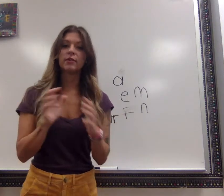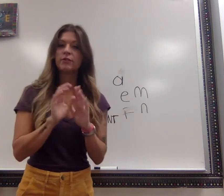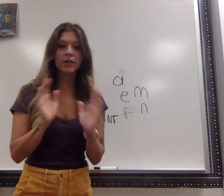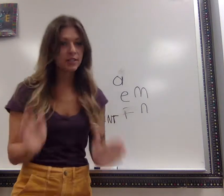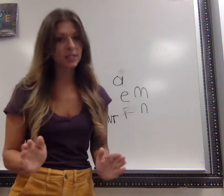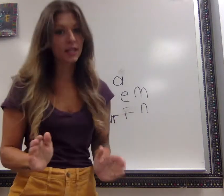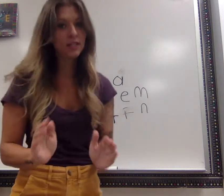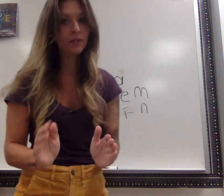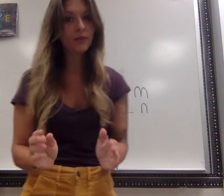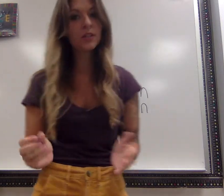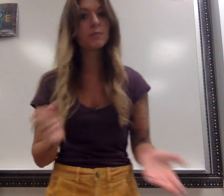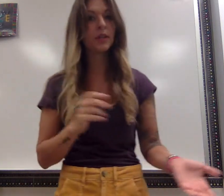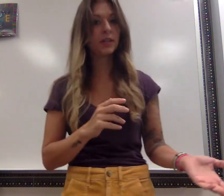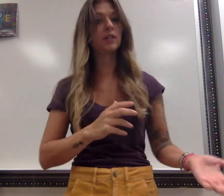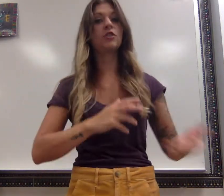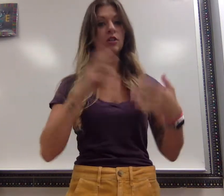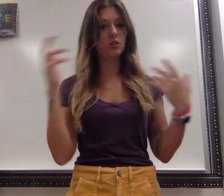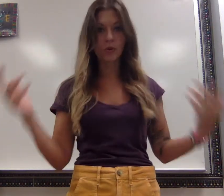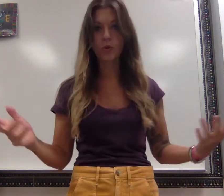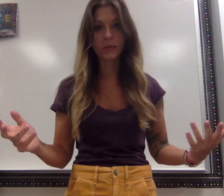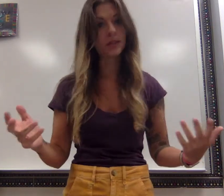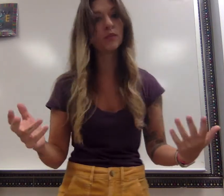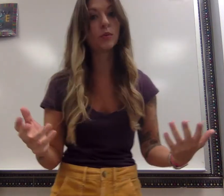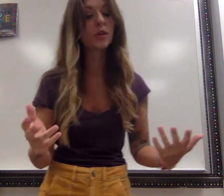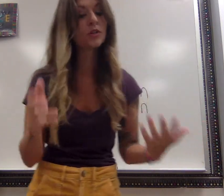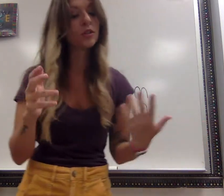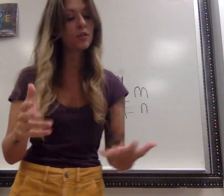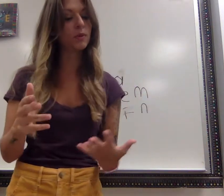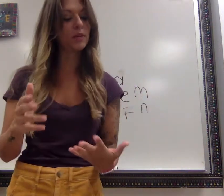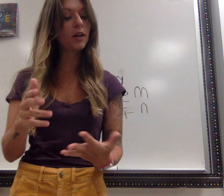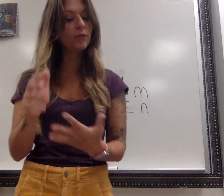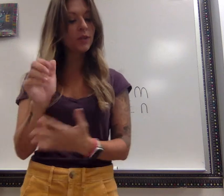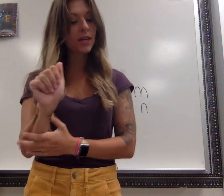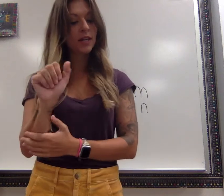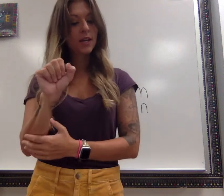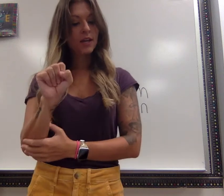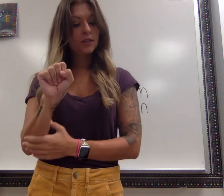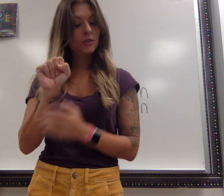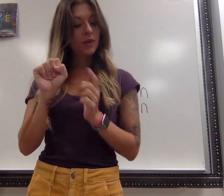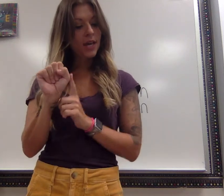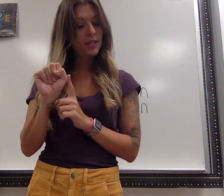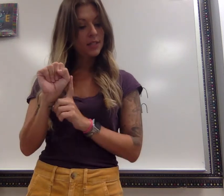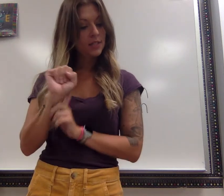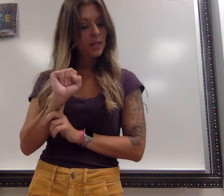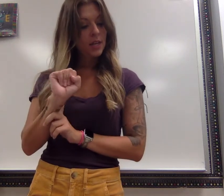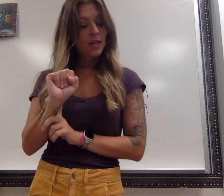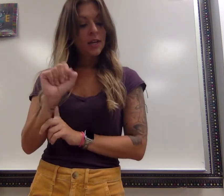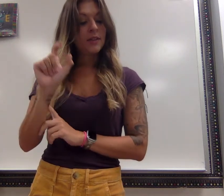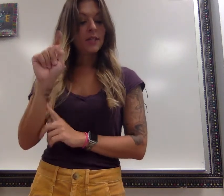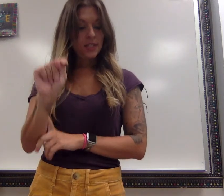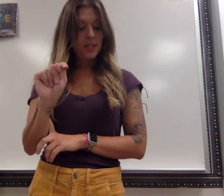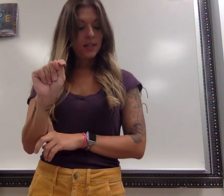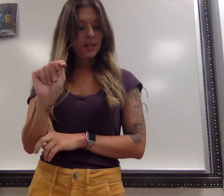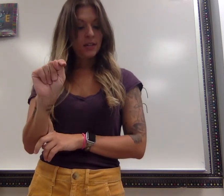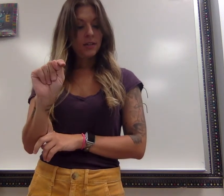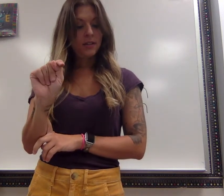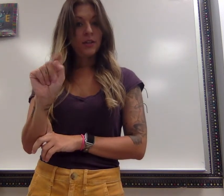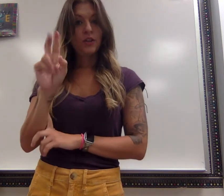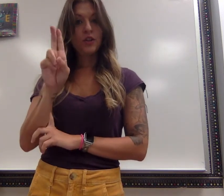very slight difference, but it can change the whole meaning of a word. So you just want to be careful with that. So S, and then T,